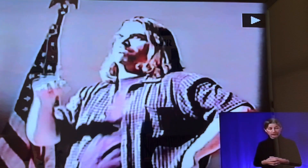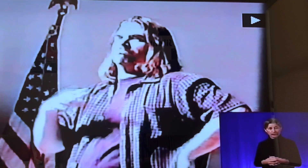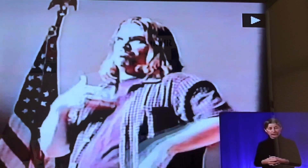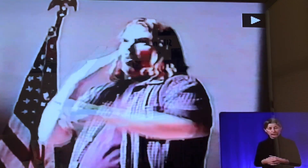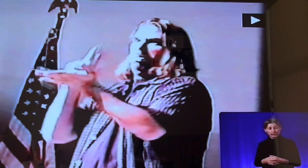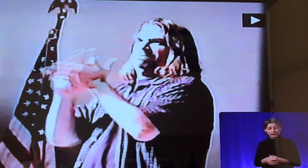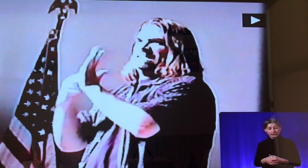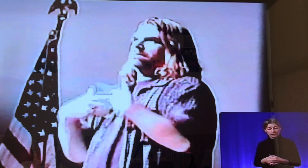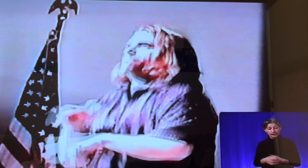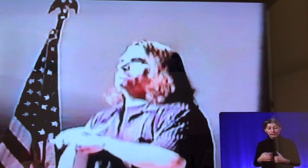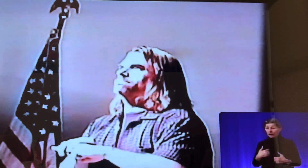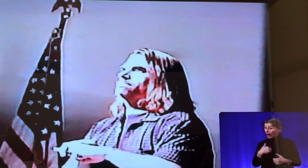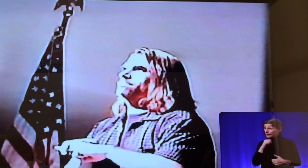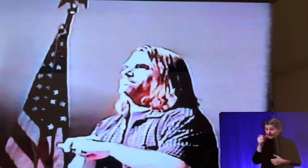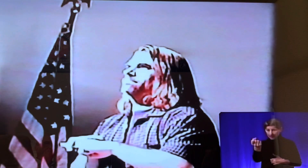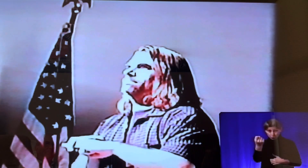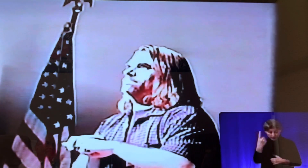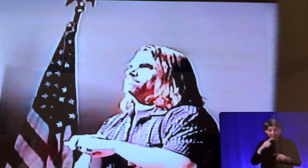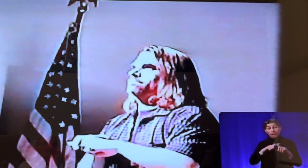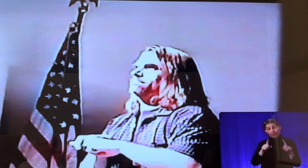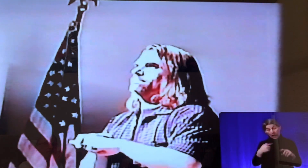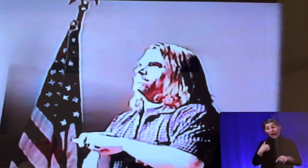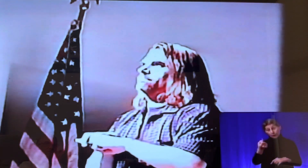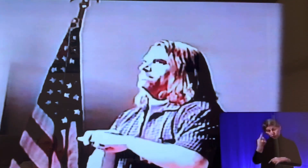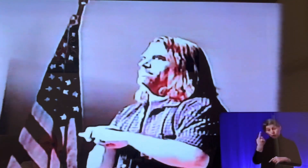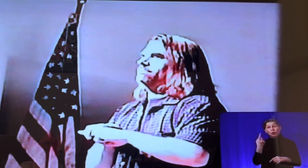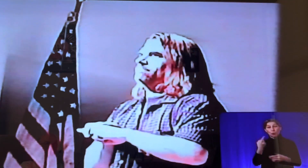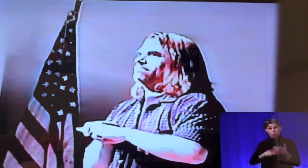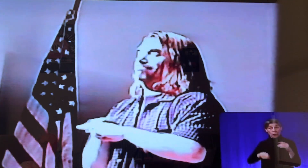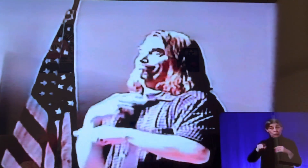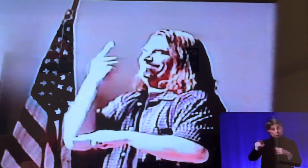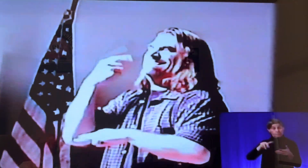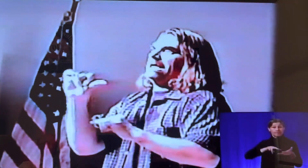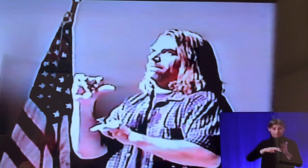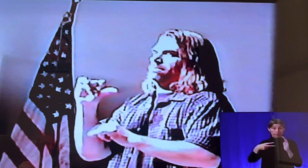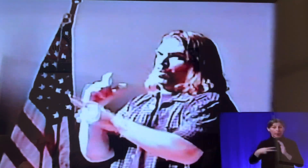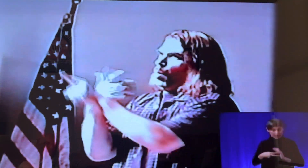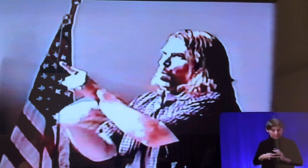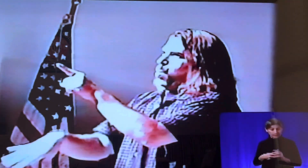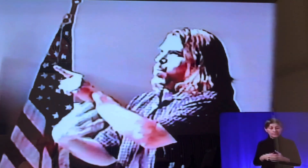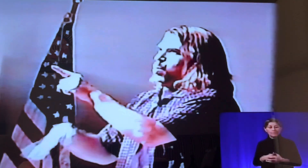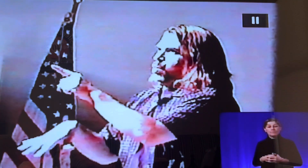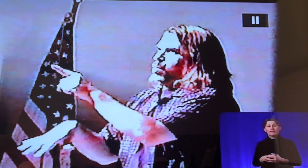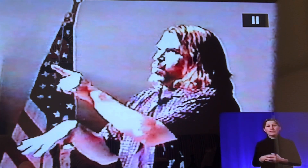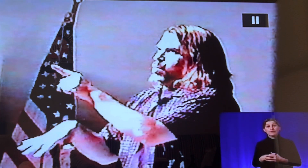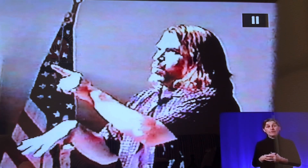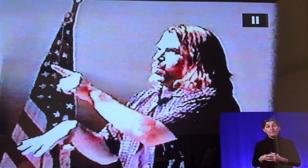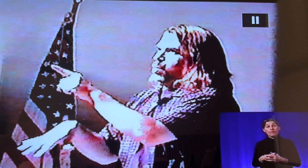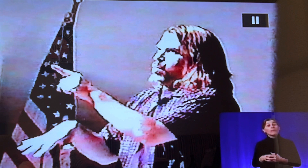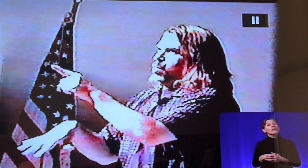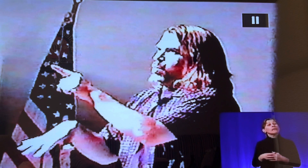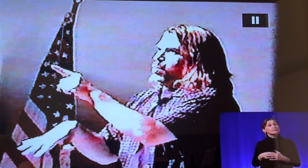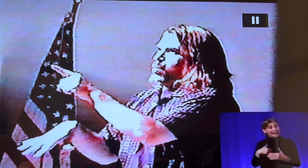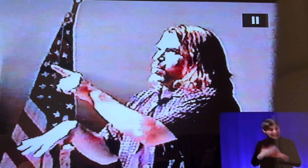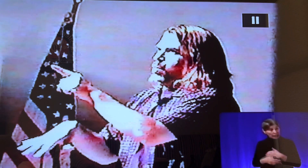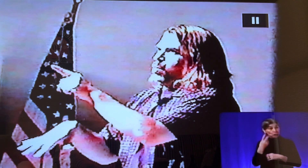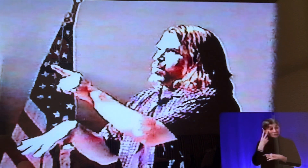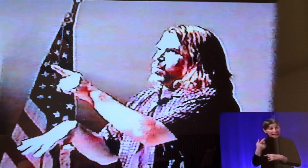I didn't understand, but I understood what it meant. But I understood what it meant. So then we see him going into character, sitting